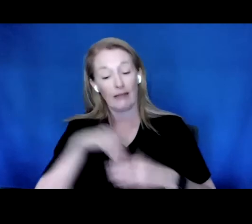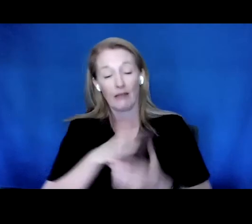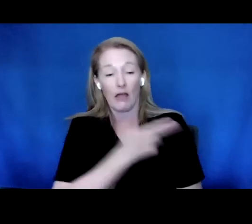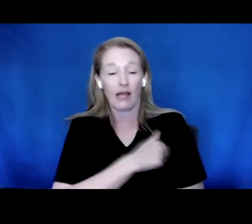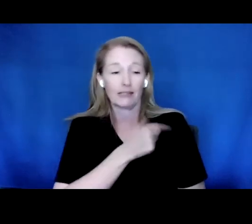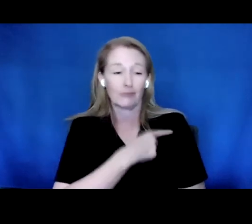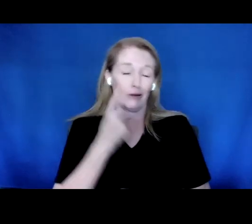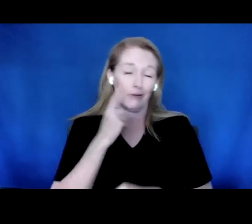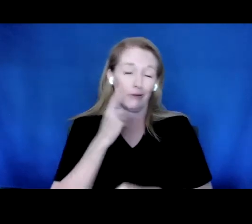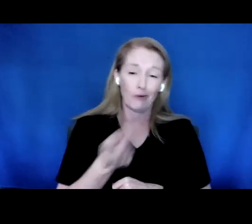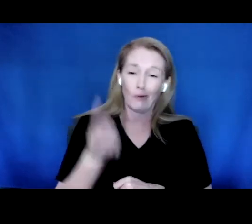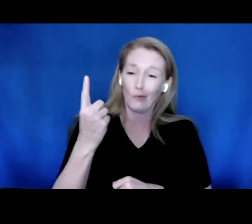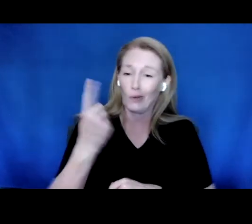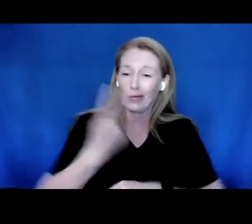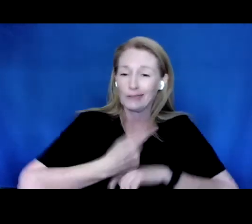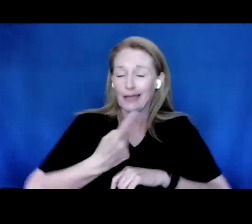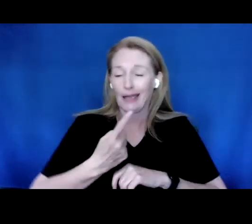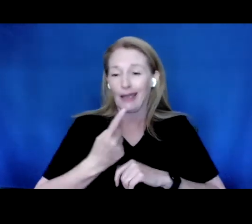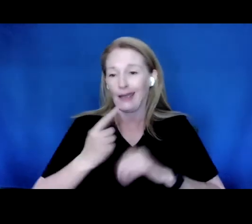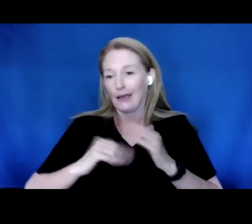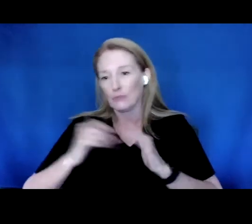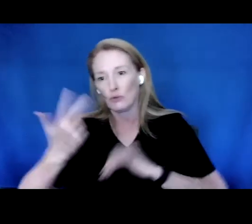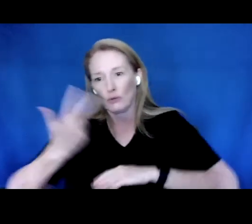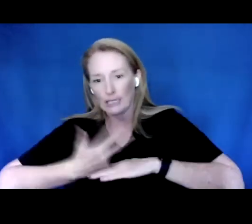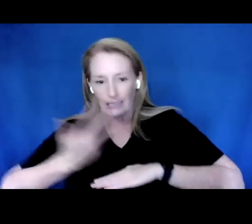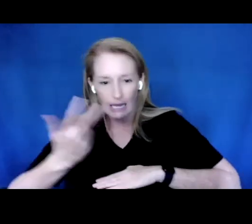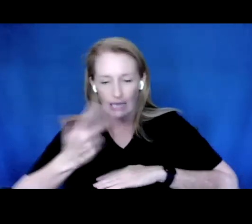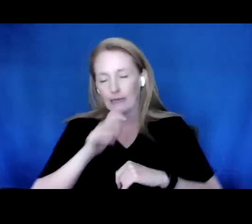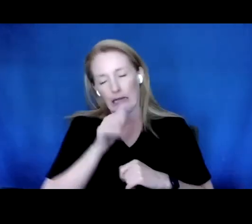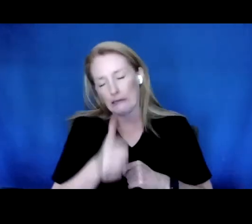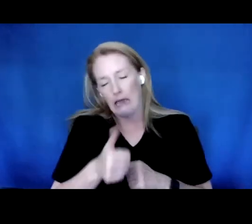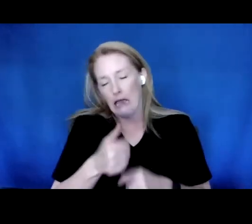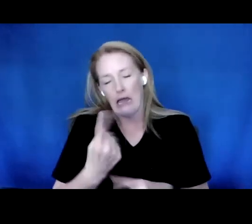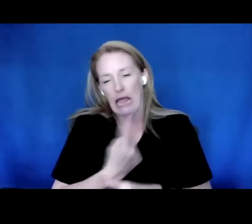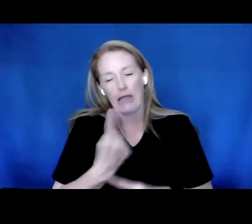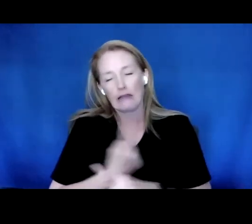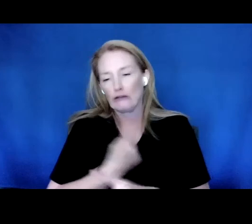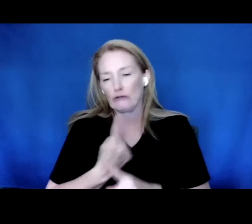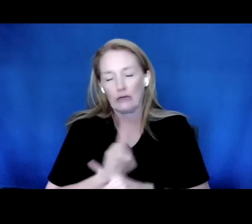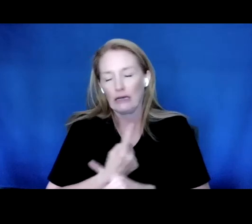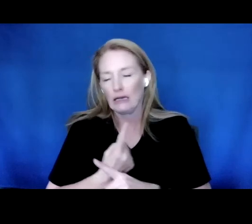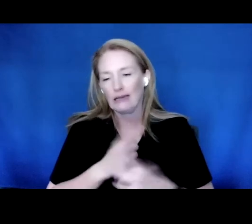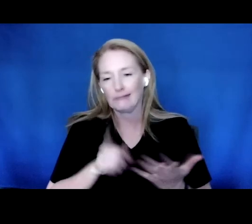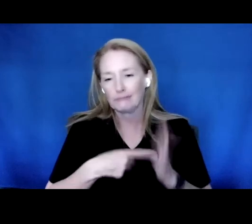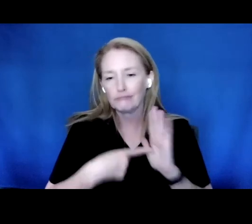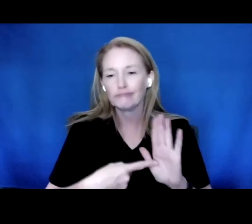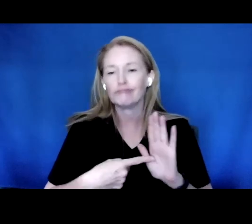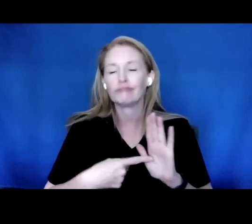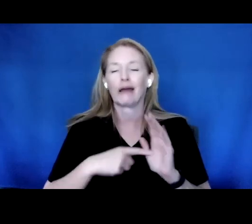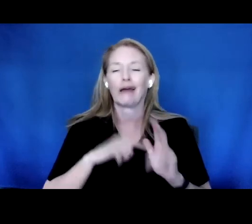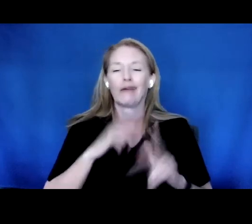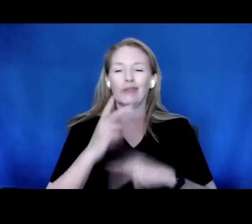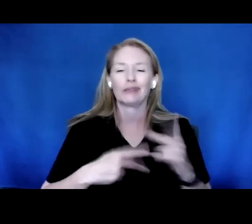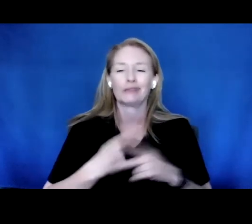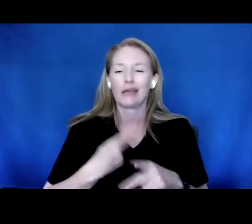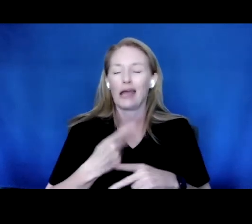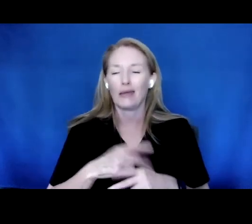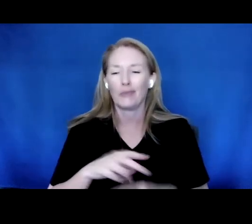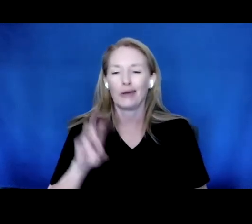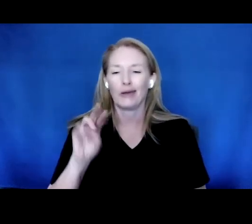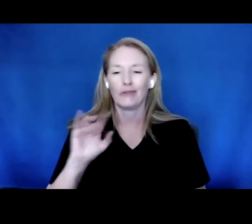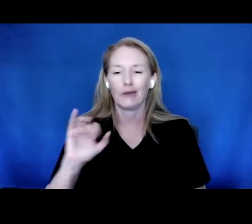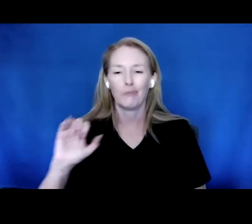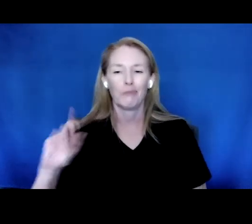really not an accurate representation for the type of milk that that infant was receiving